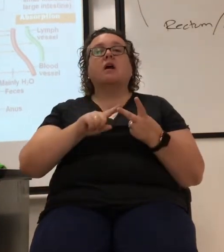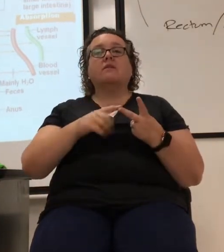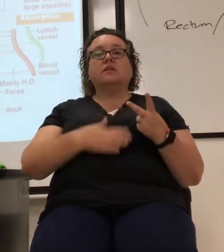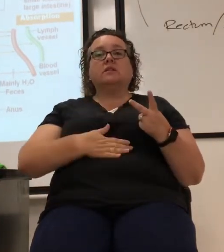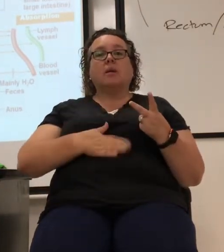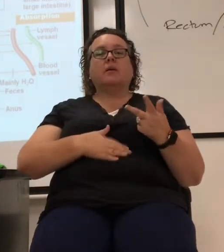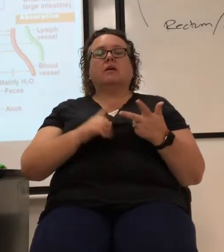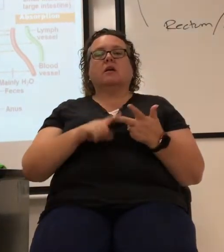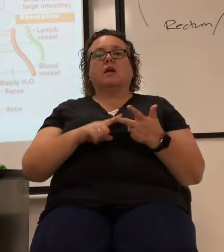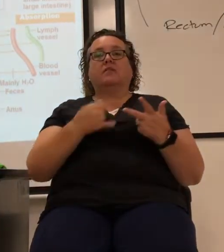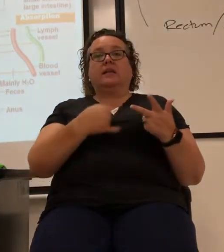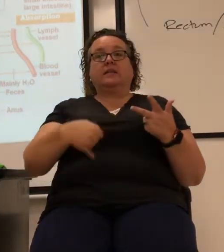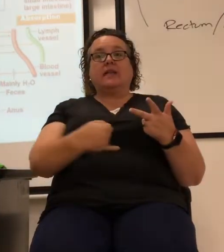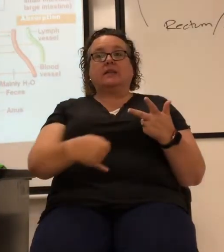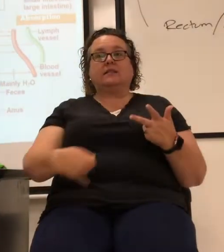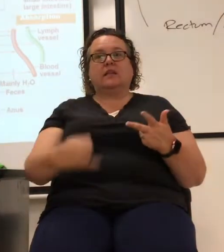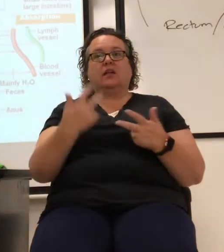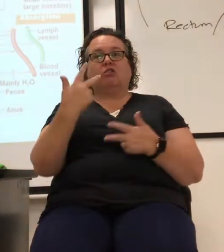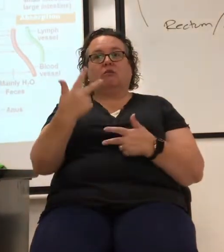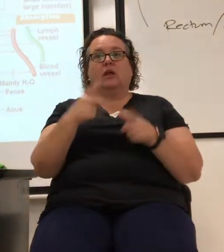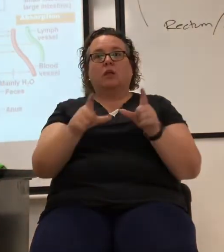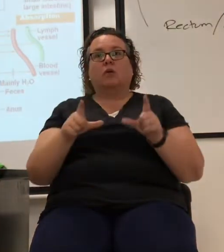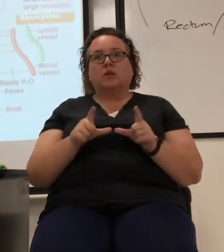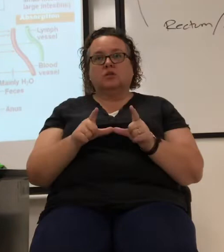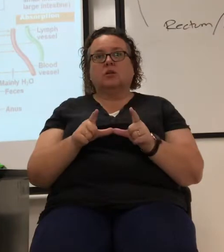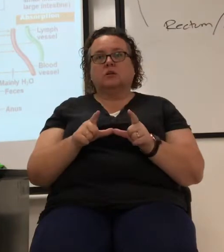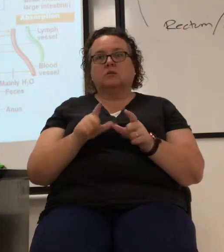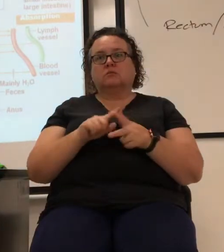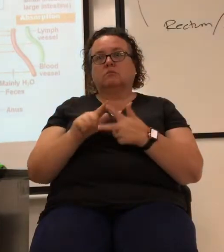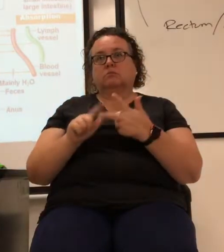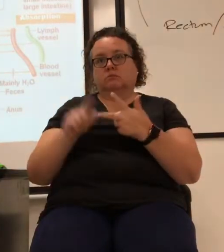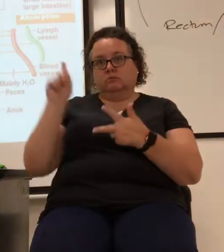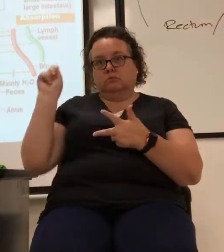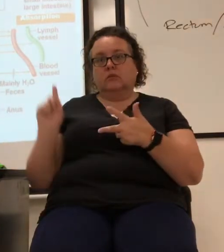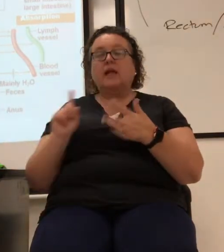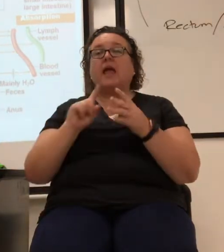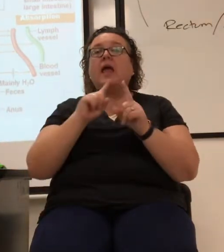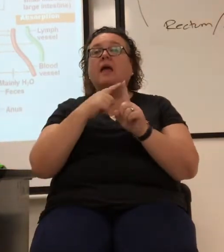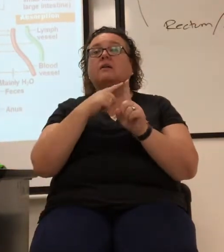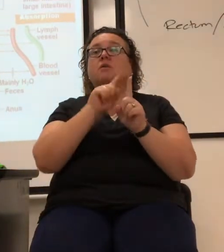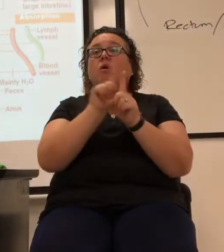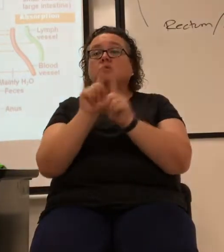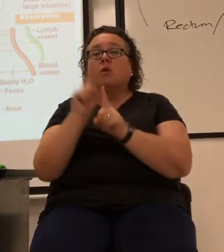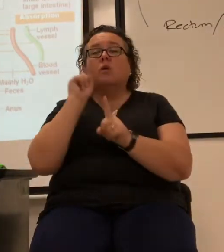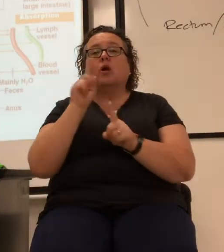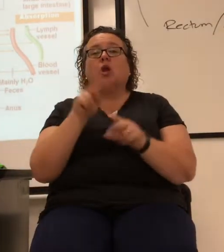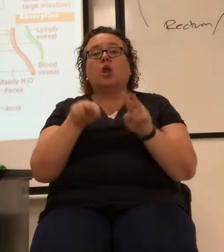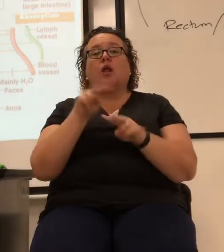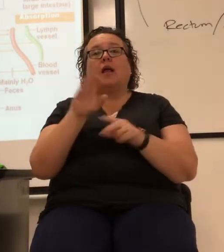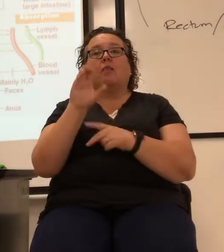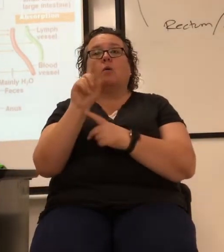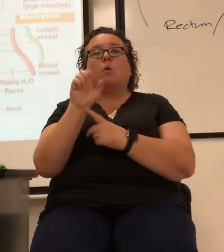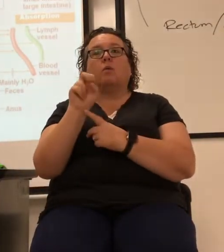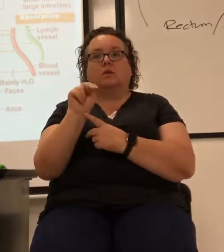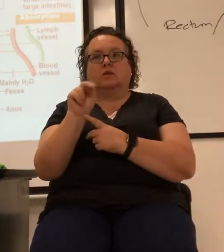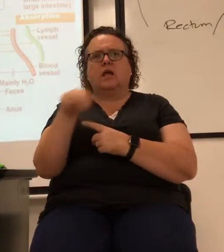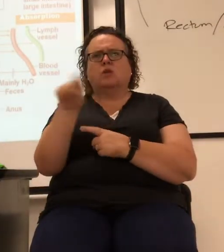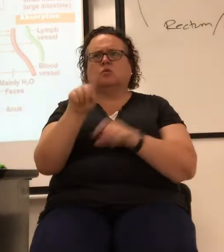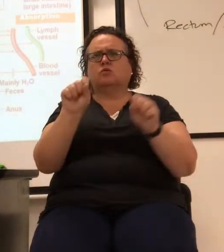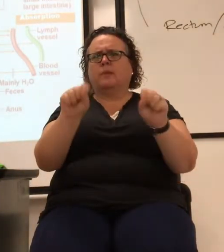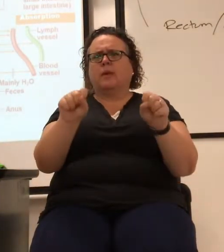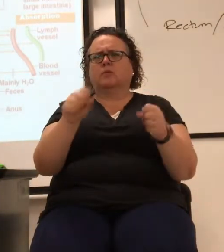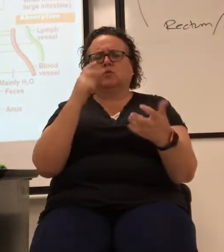the intestine in 3 locations: duodenum, jejunum, ileum. And we're going to look at the colon. Okay? And you should be able to